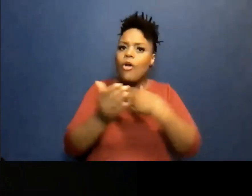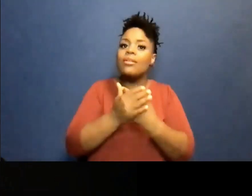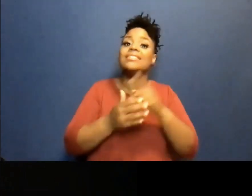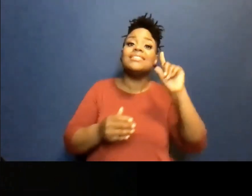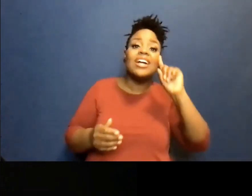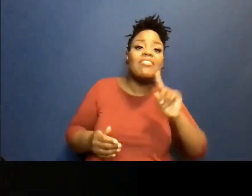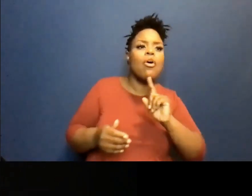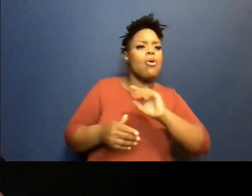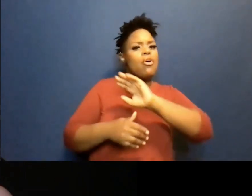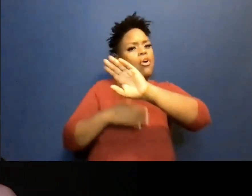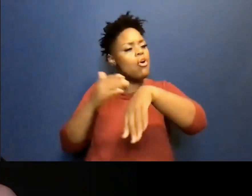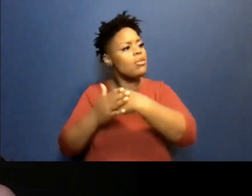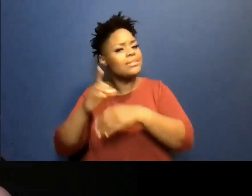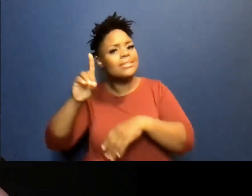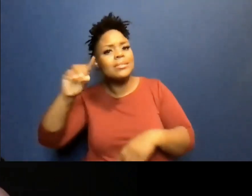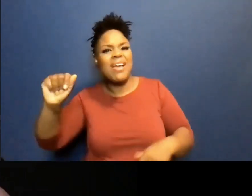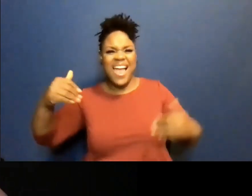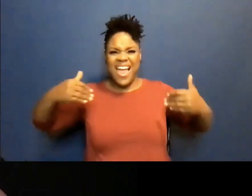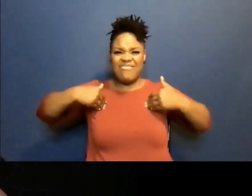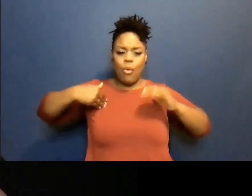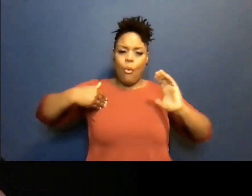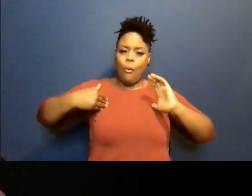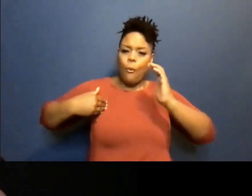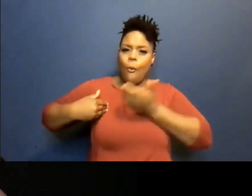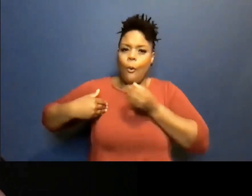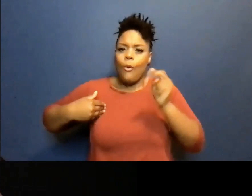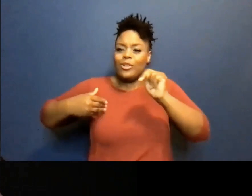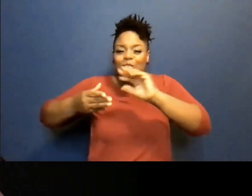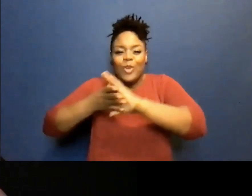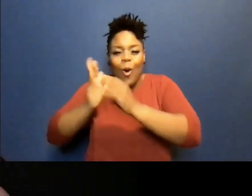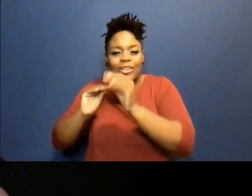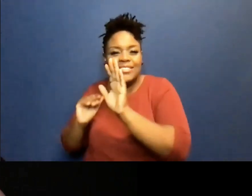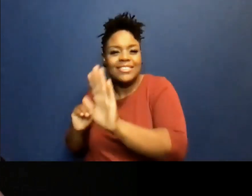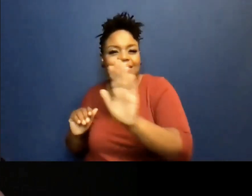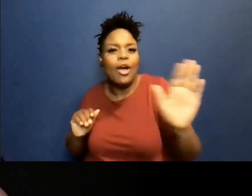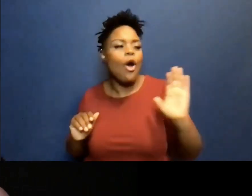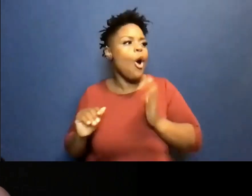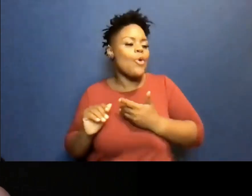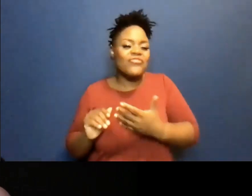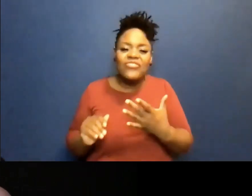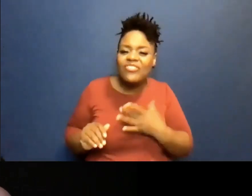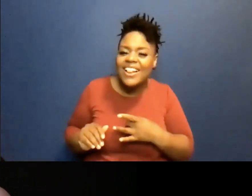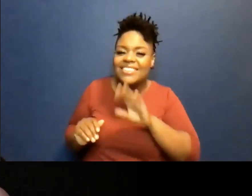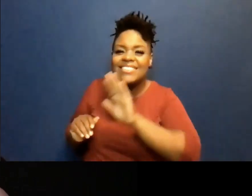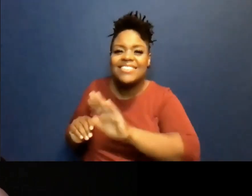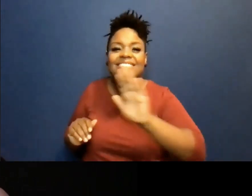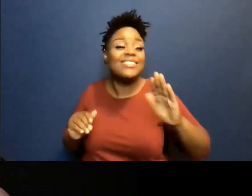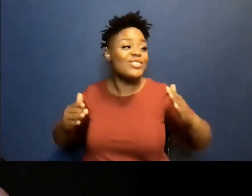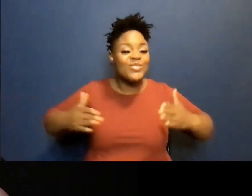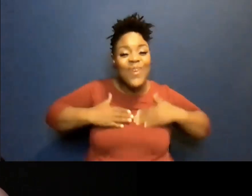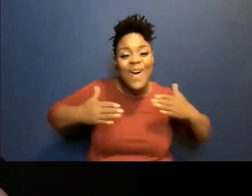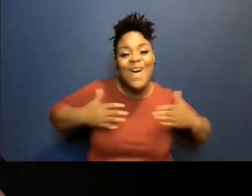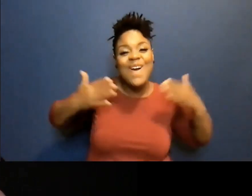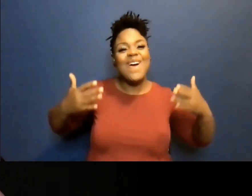stories, we have our loves, our hates, our worries, our cares, you know, and we also do things like work in call centers, and